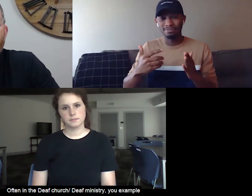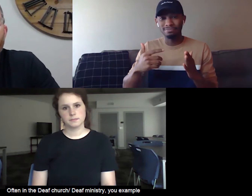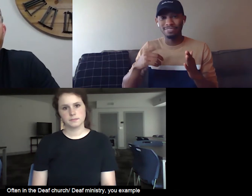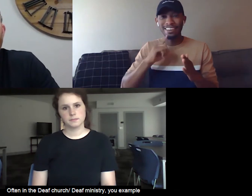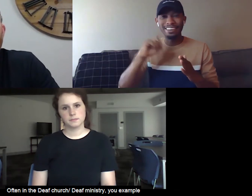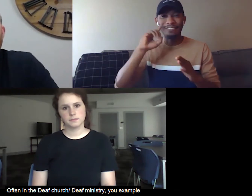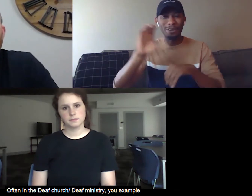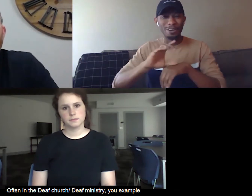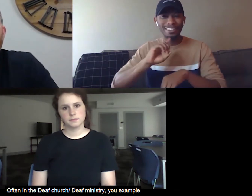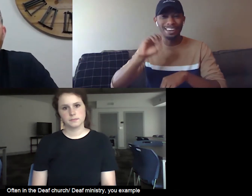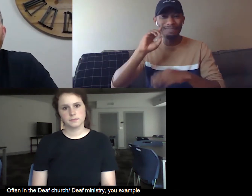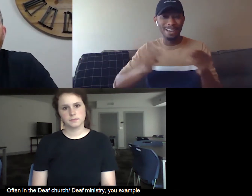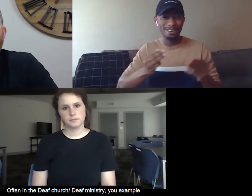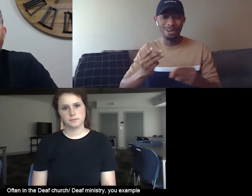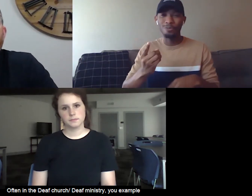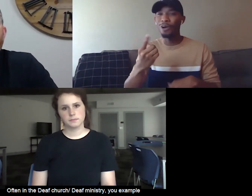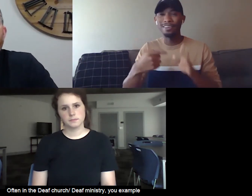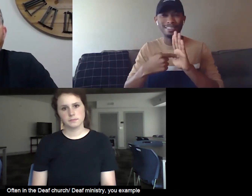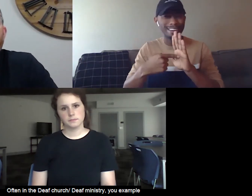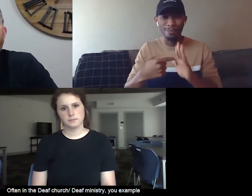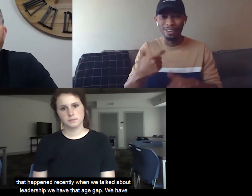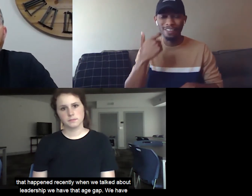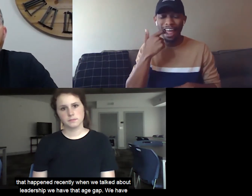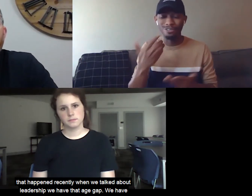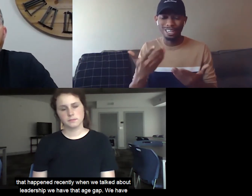Often in the deaf church, in the deaf ministry, one